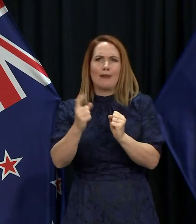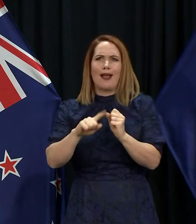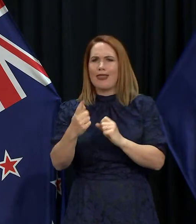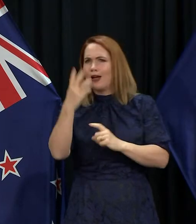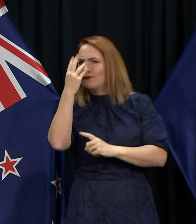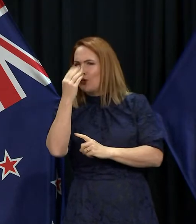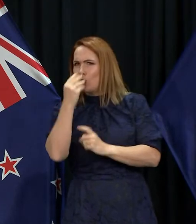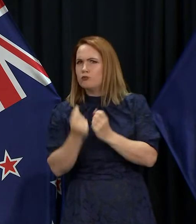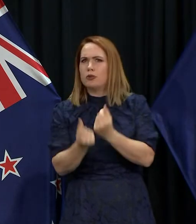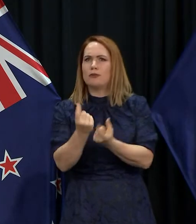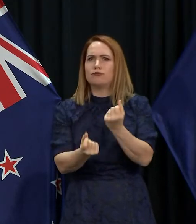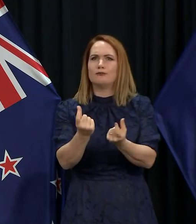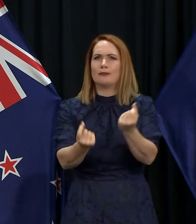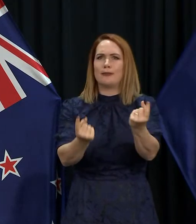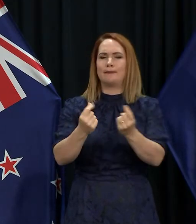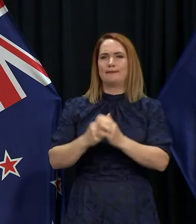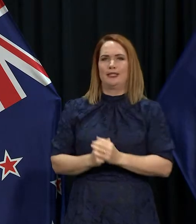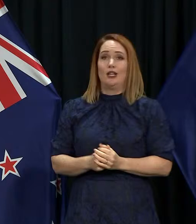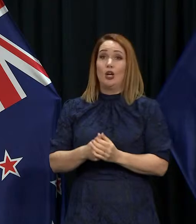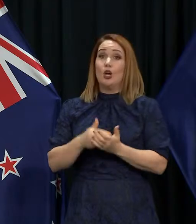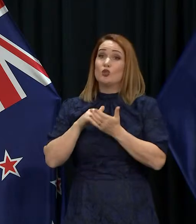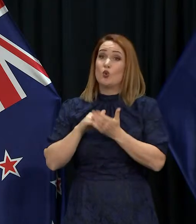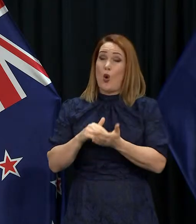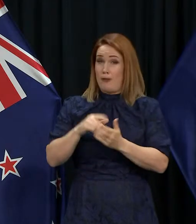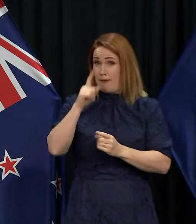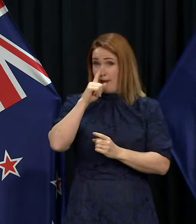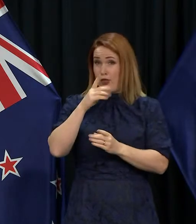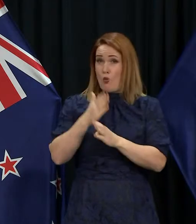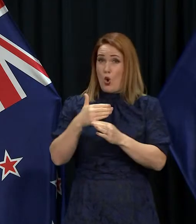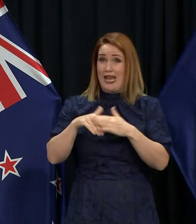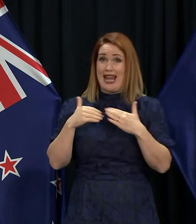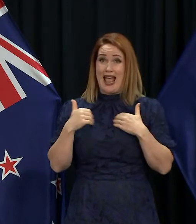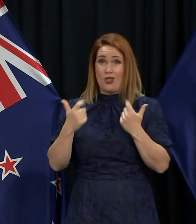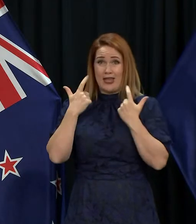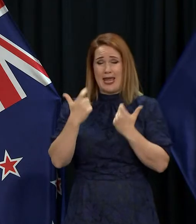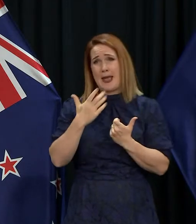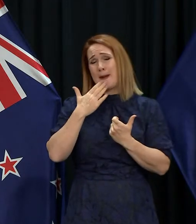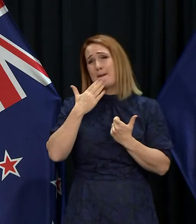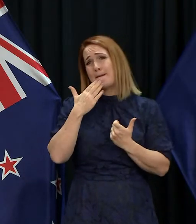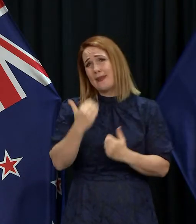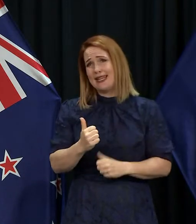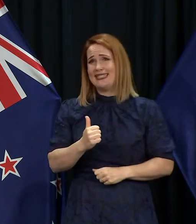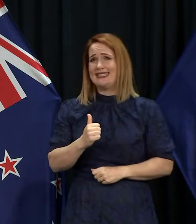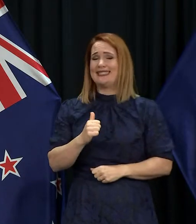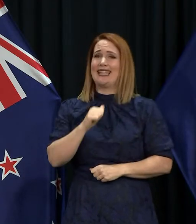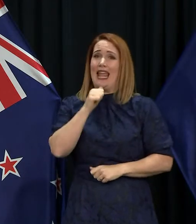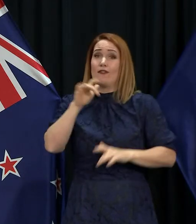our health workers at this point in the pandemic, I do have a request. Please get boosted.